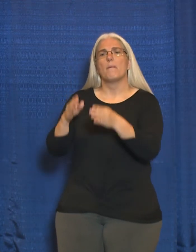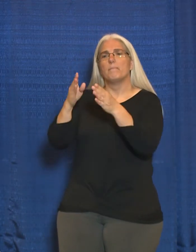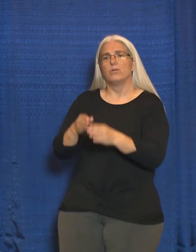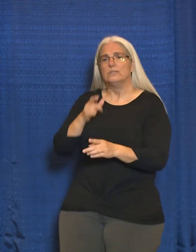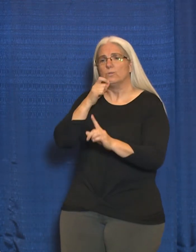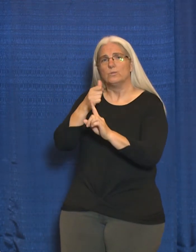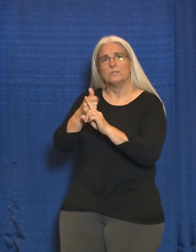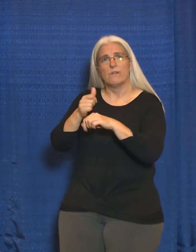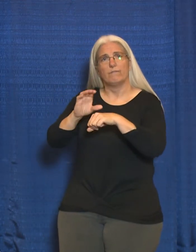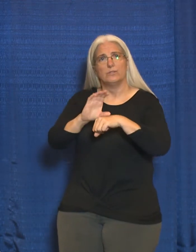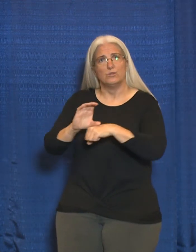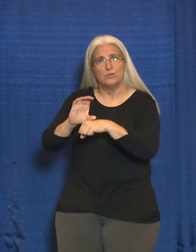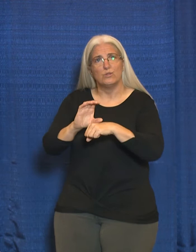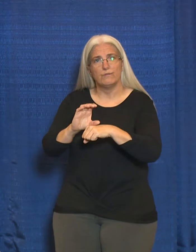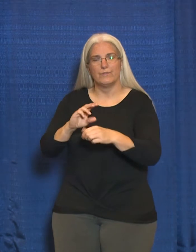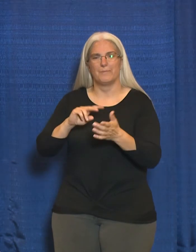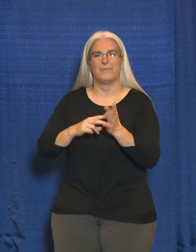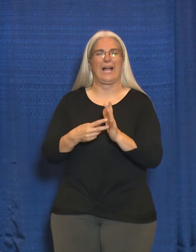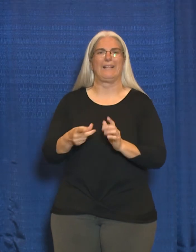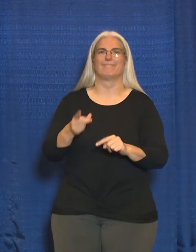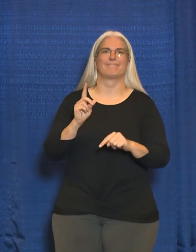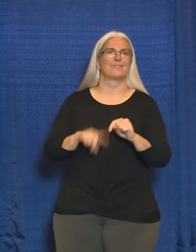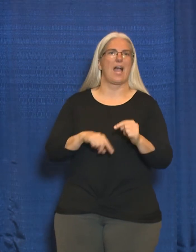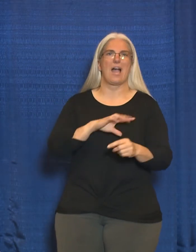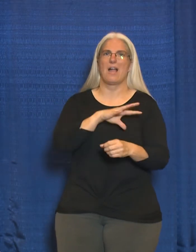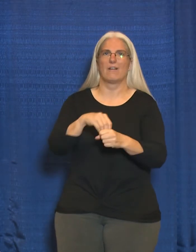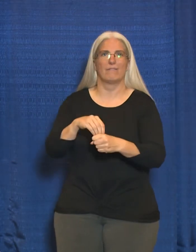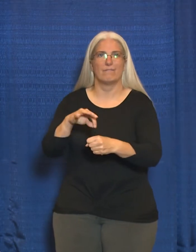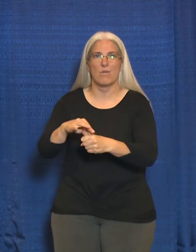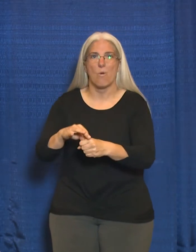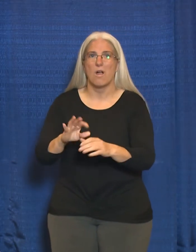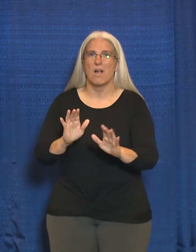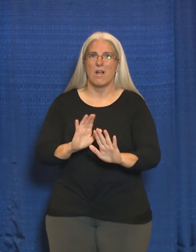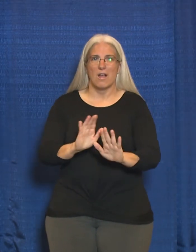under conservatorship is not competent to vote.